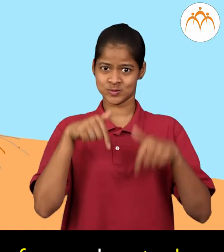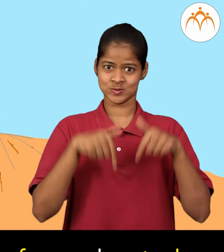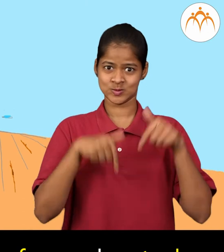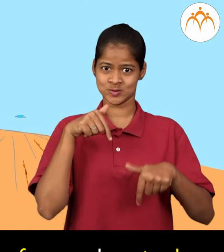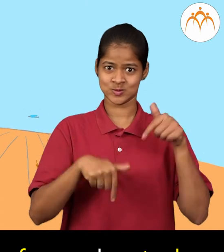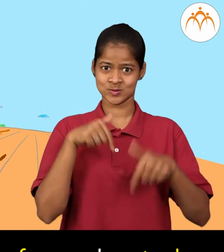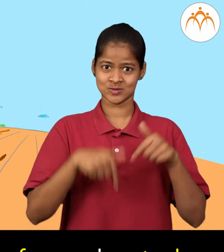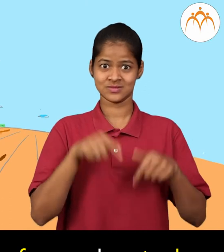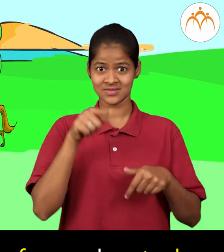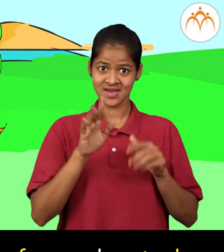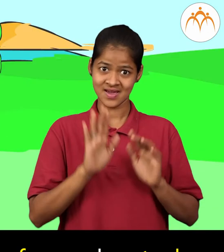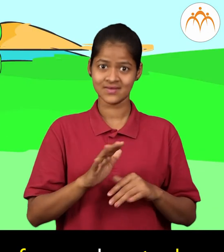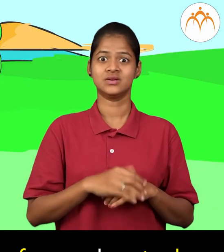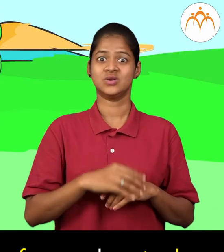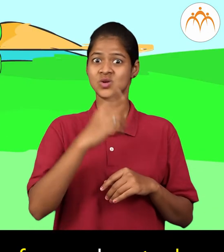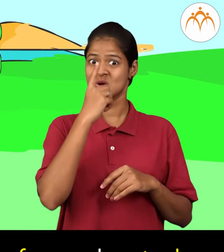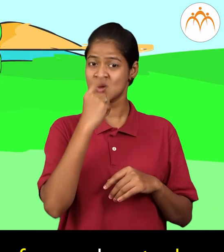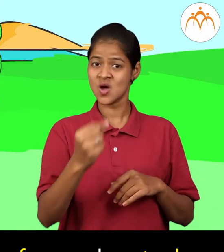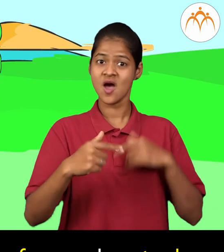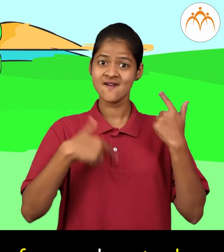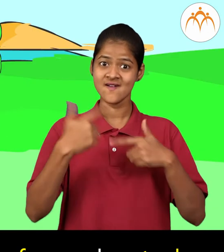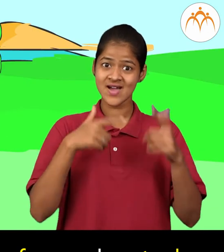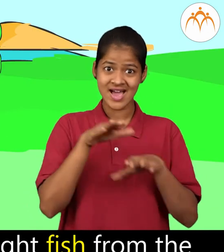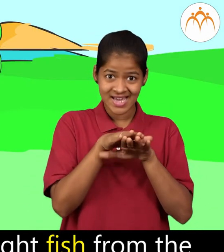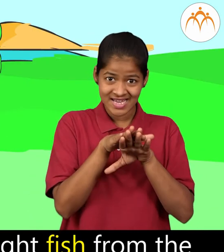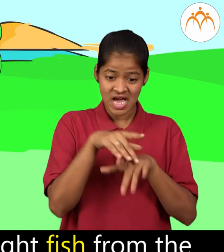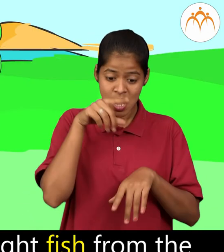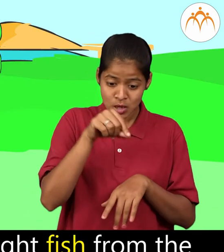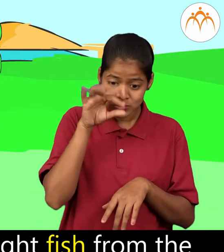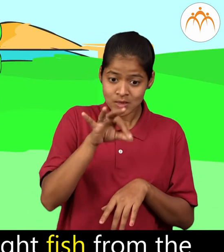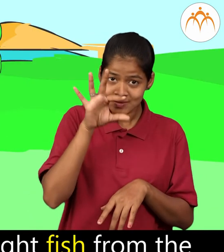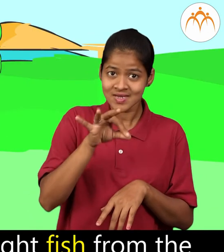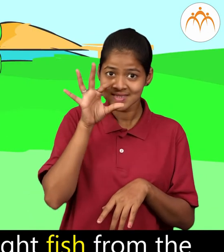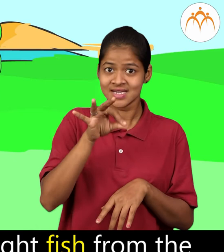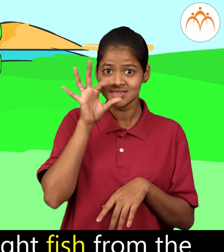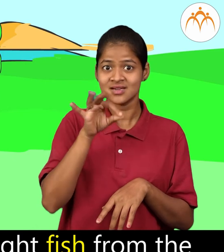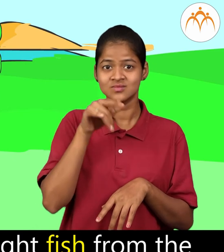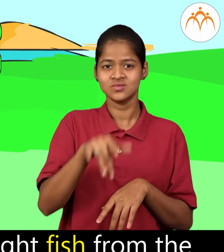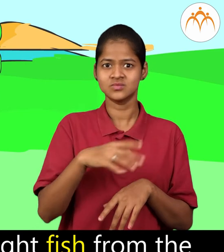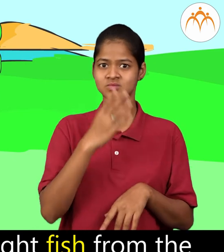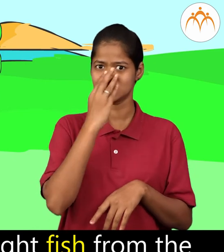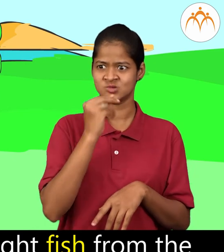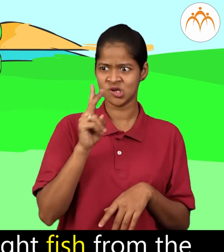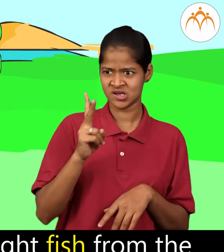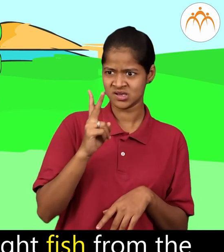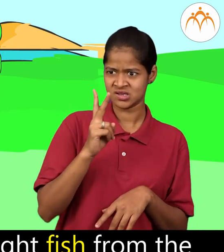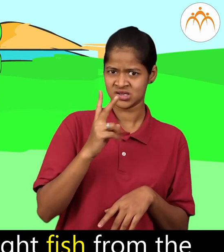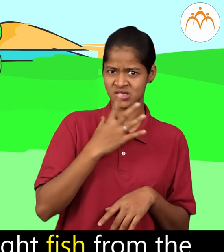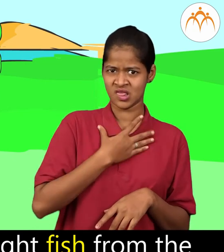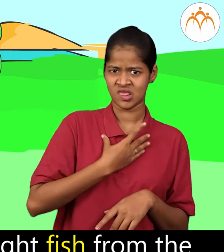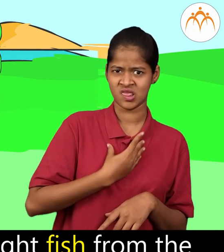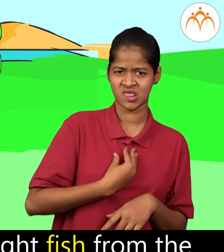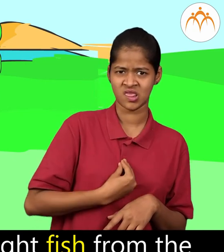lived a fox and a stalk. Every day, the stalk cut fish